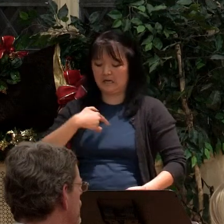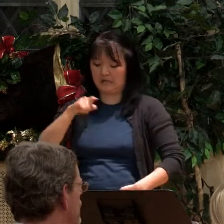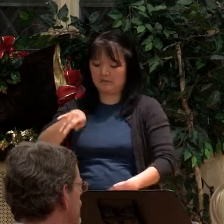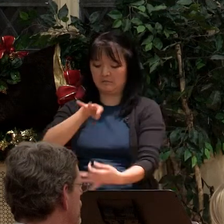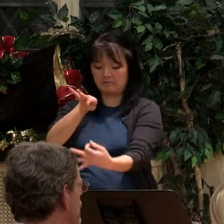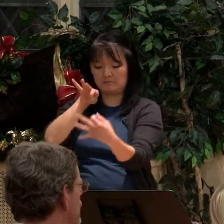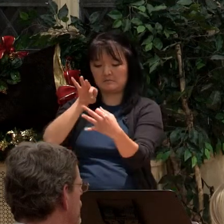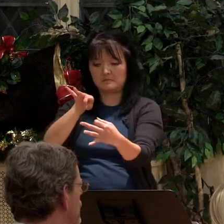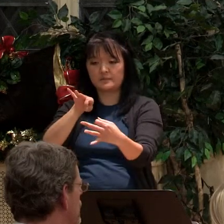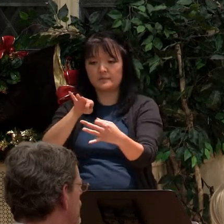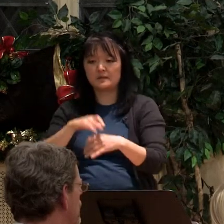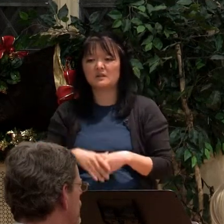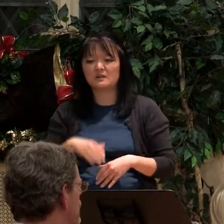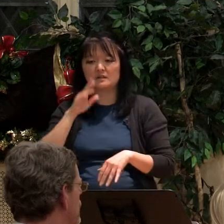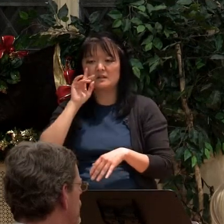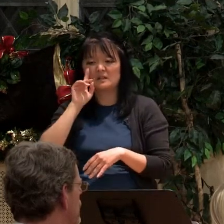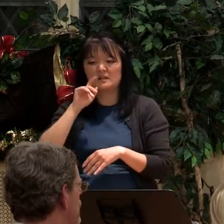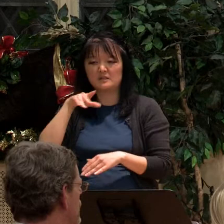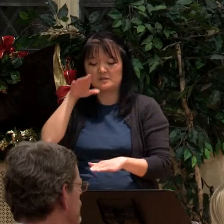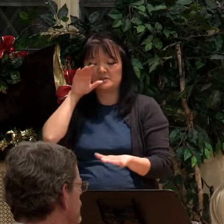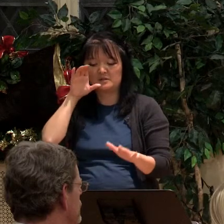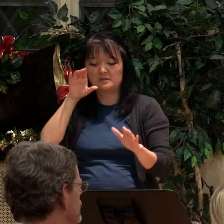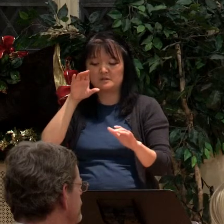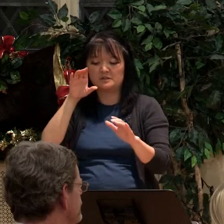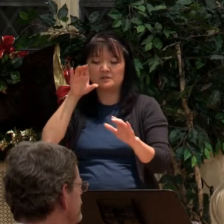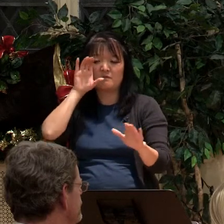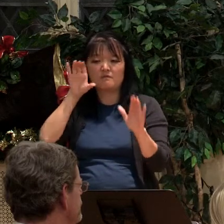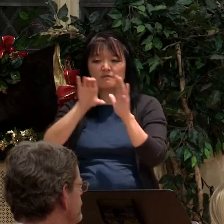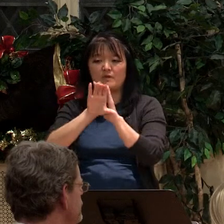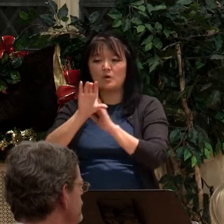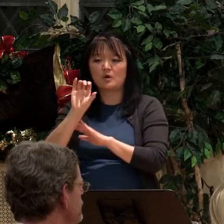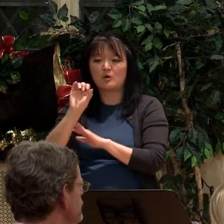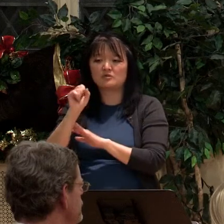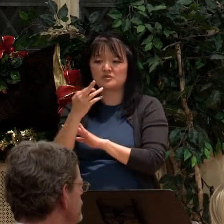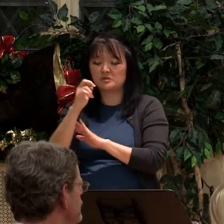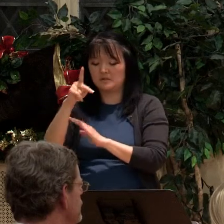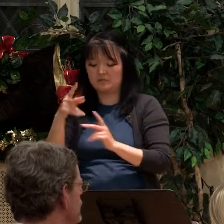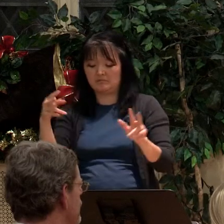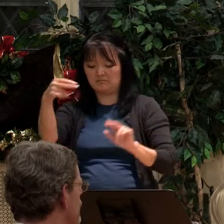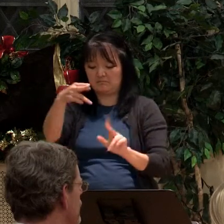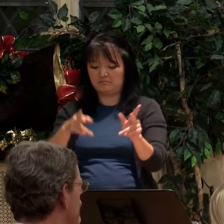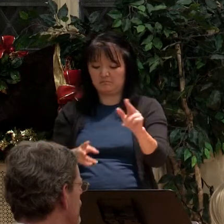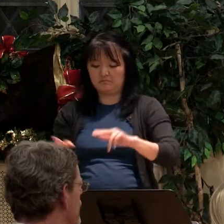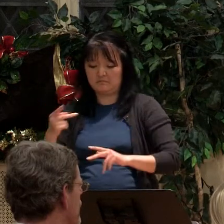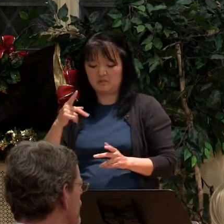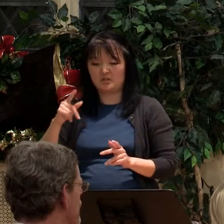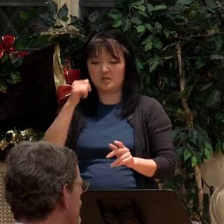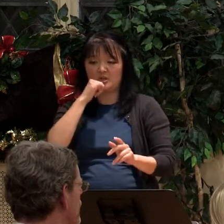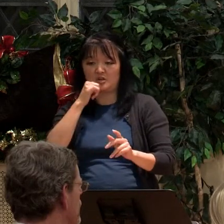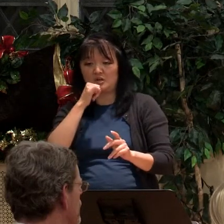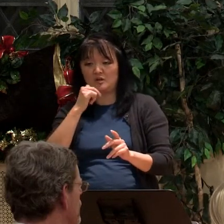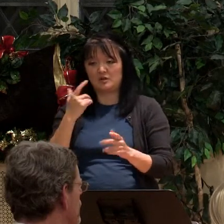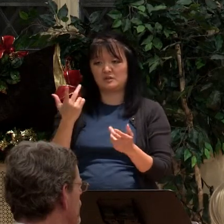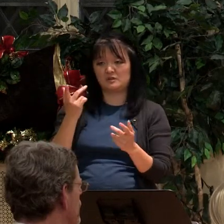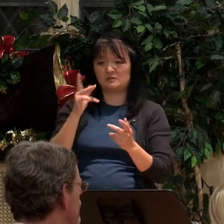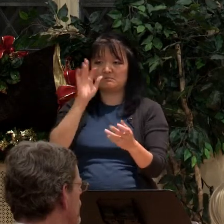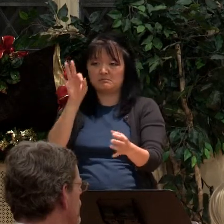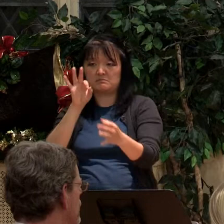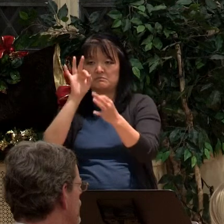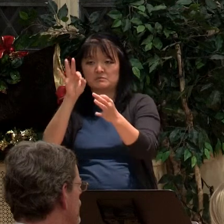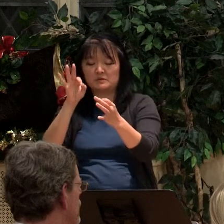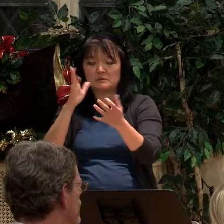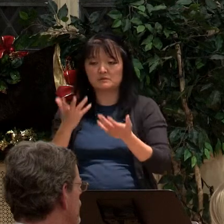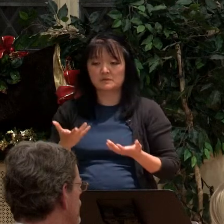perfect. These Photoshop covers of magazines are spreading this plague. Girls everywhere are catching this perfection virus, makeup plastered